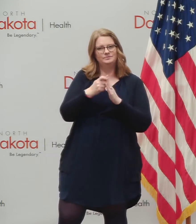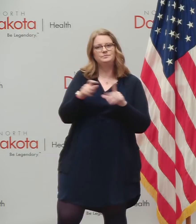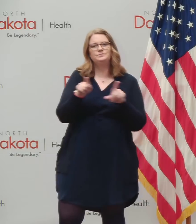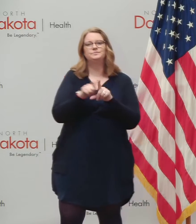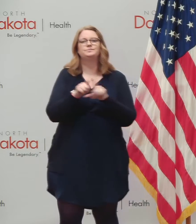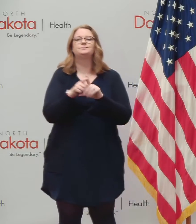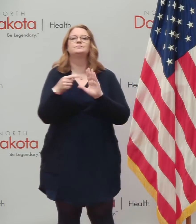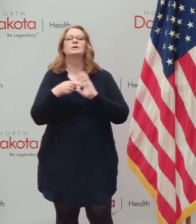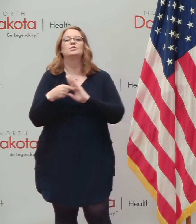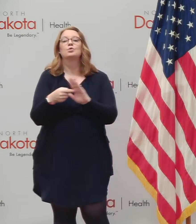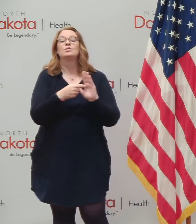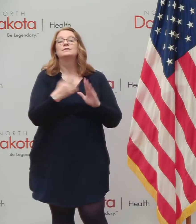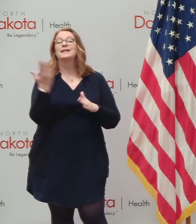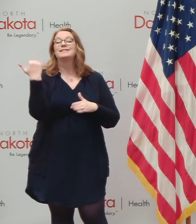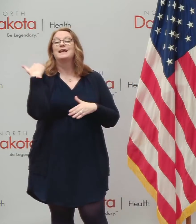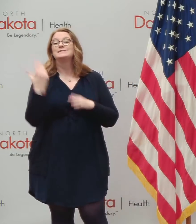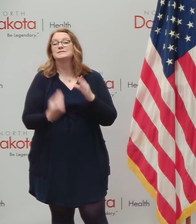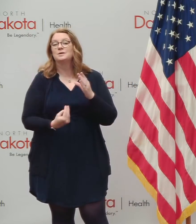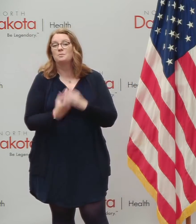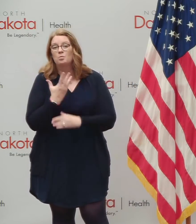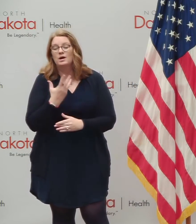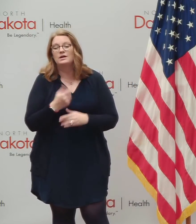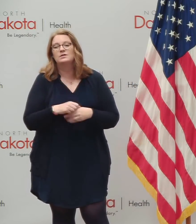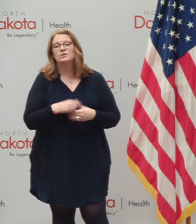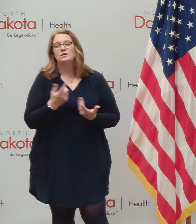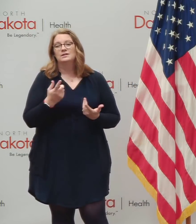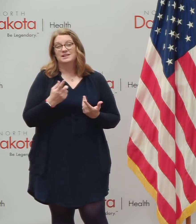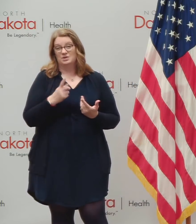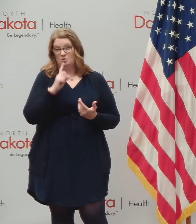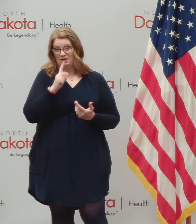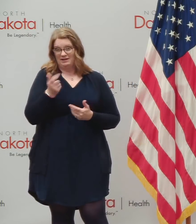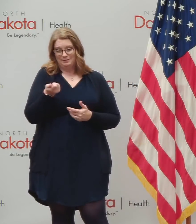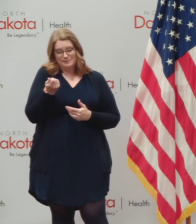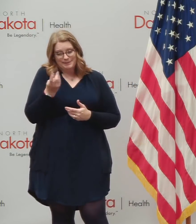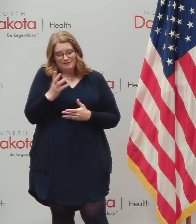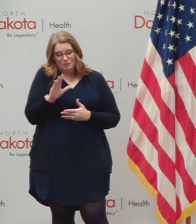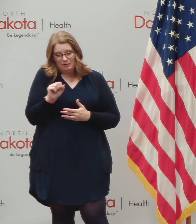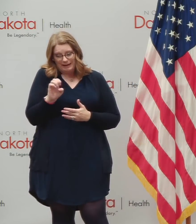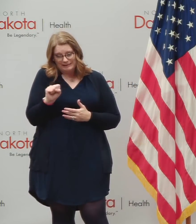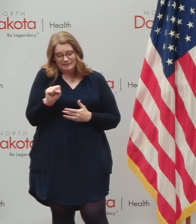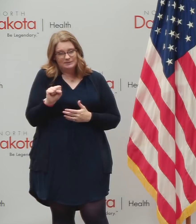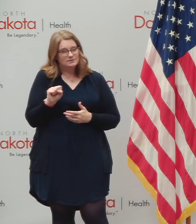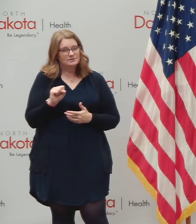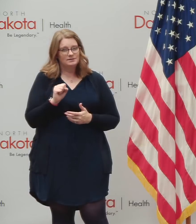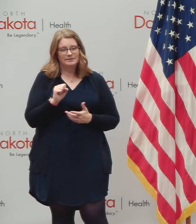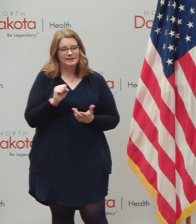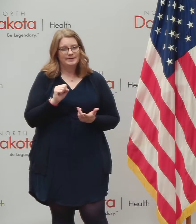fact that last spring, when we had very few cases, in retrospect, that we did not